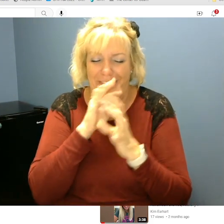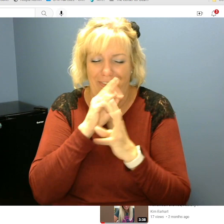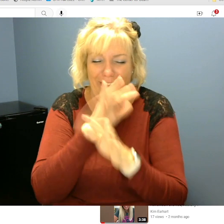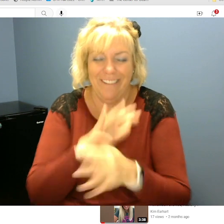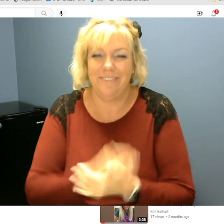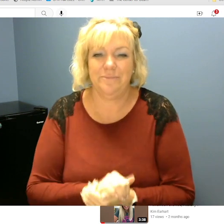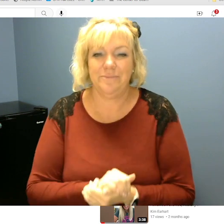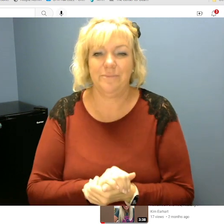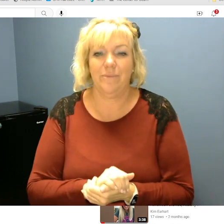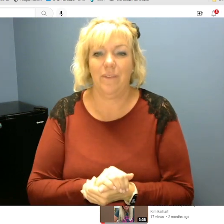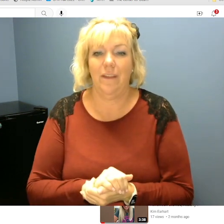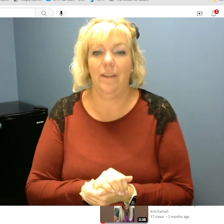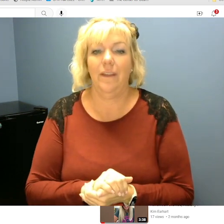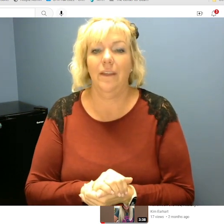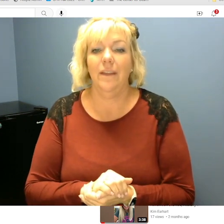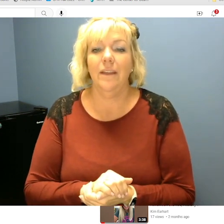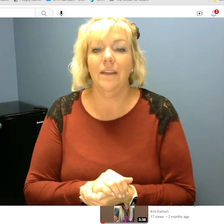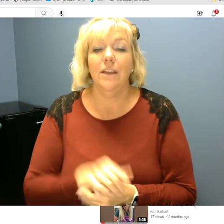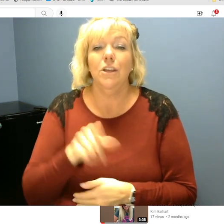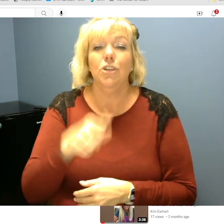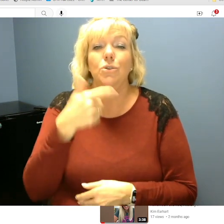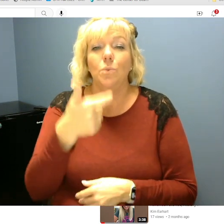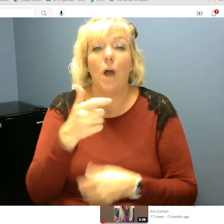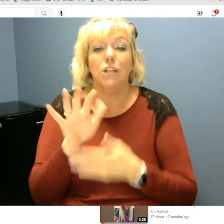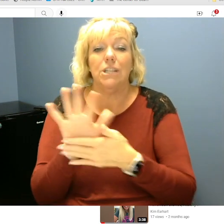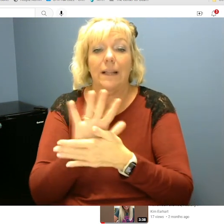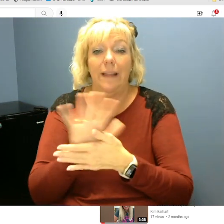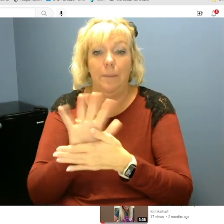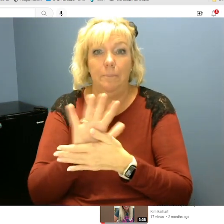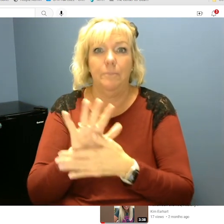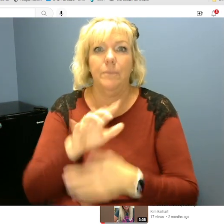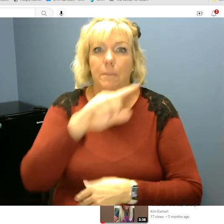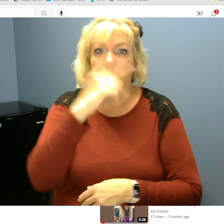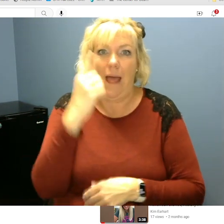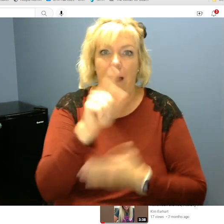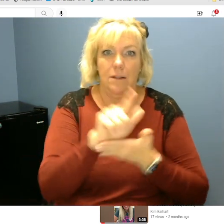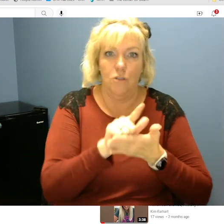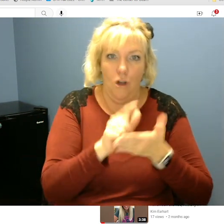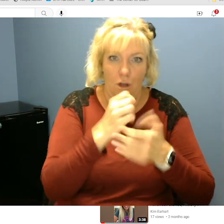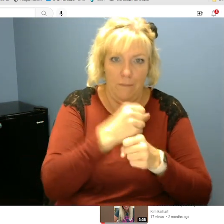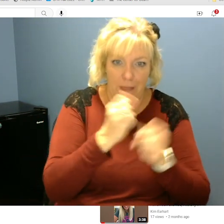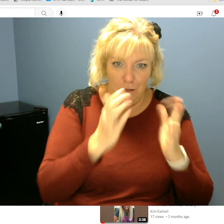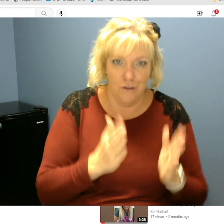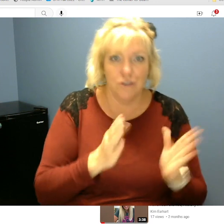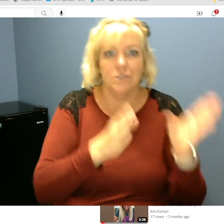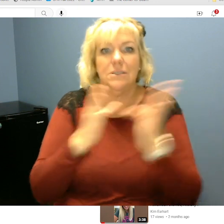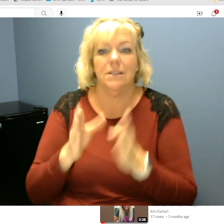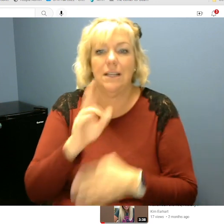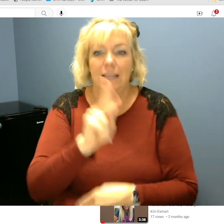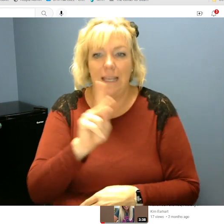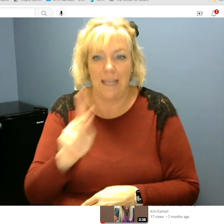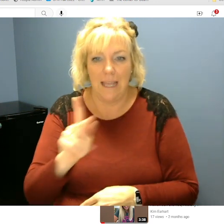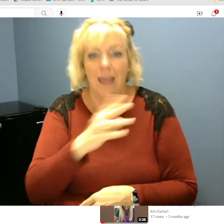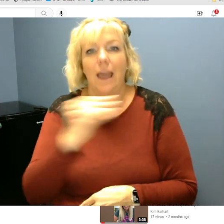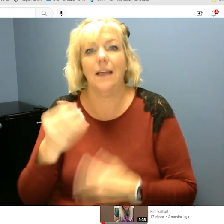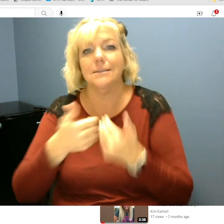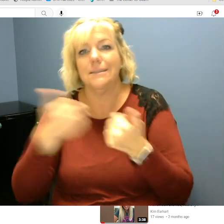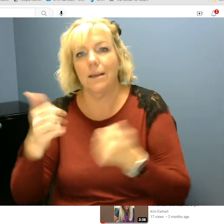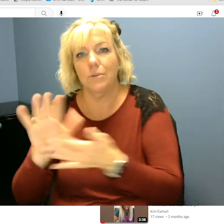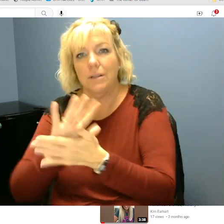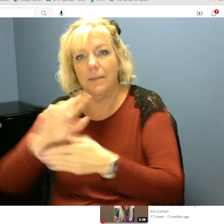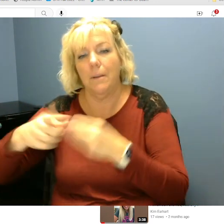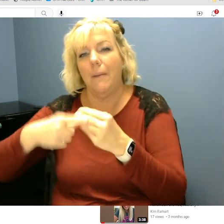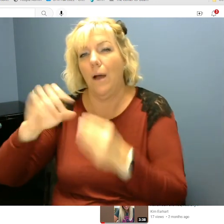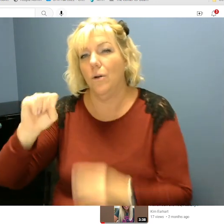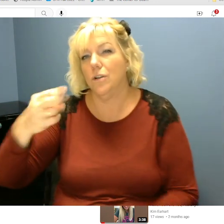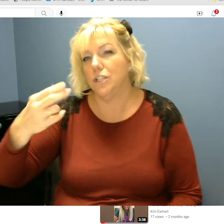clip speaks about black legislators, the Ku Klux Klan, and then you've got a separate clip about sharecropping.